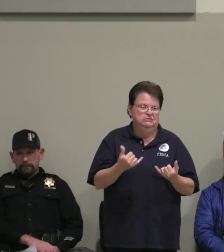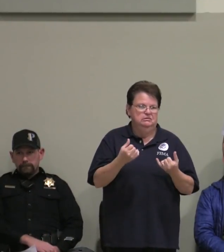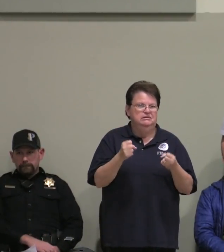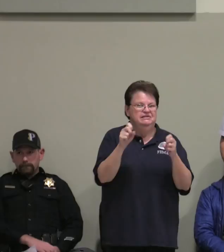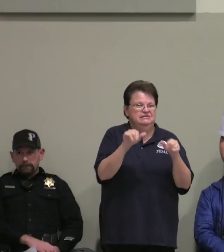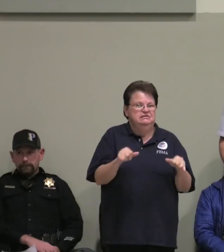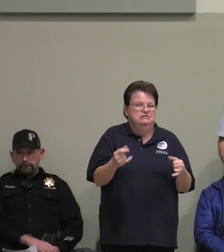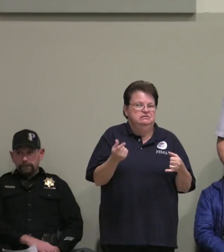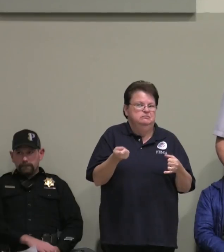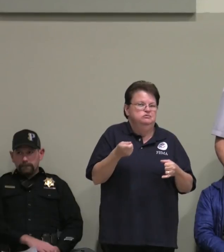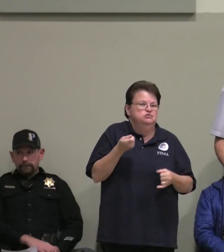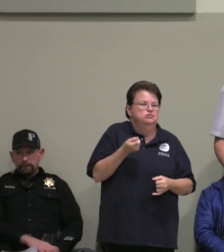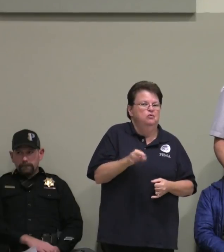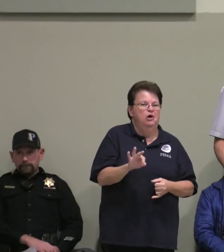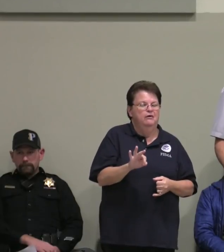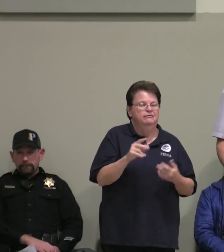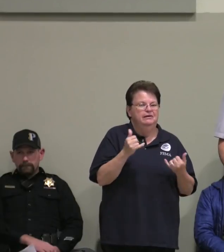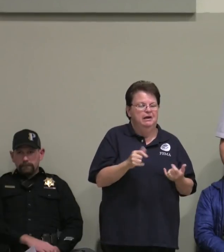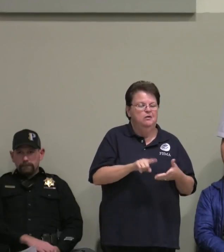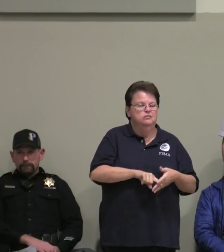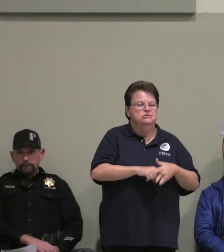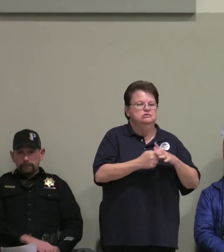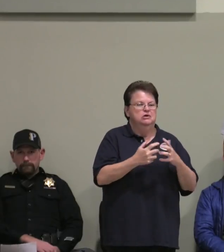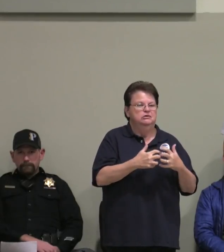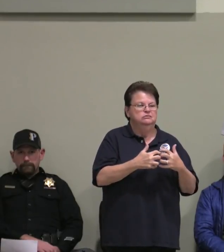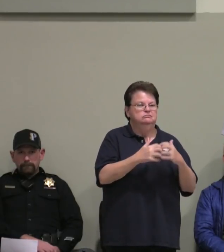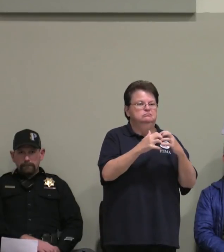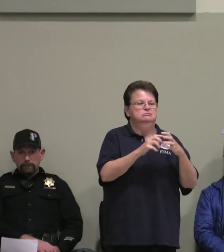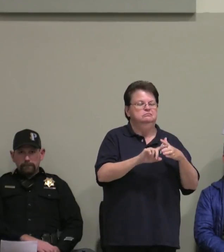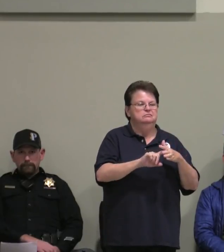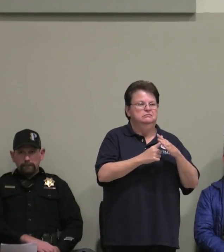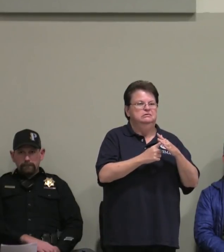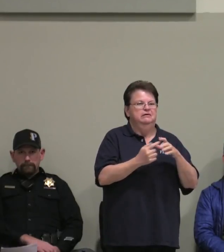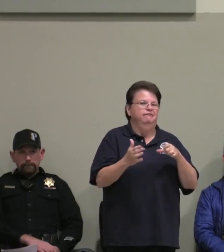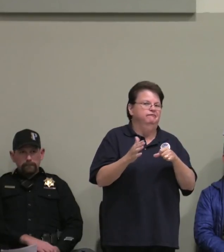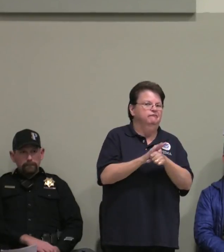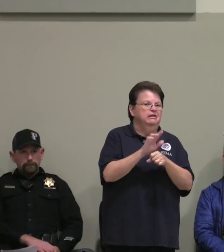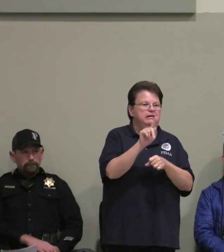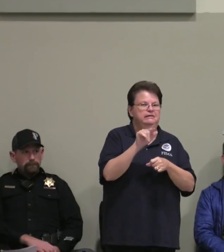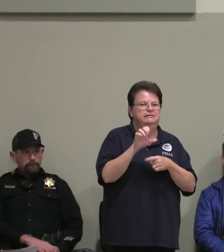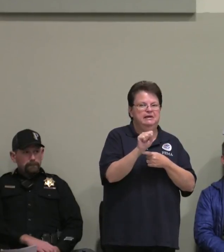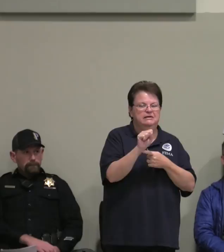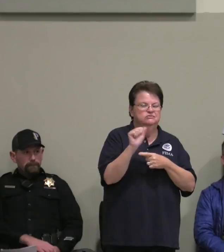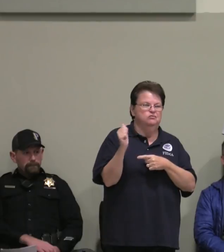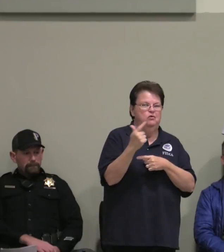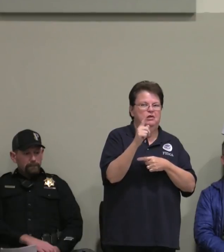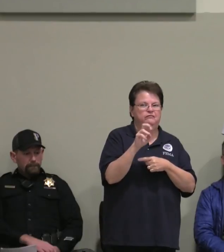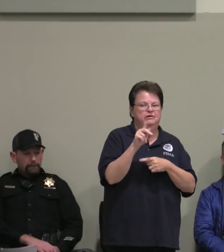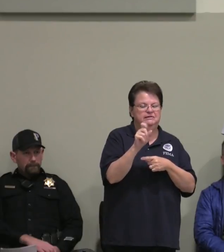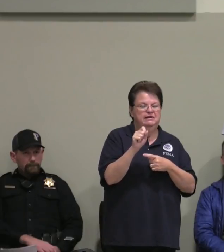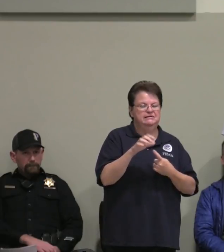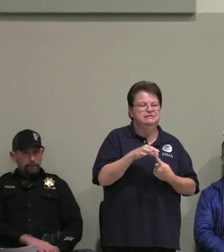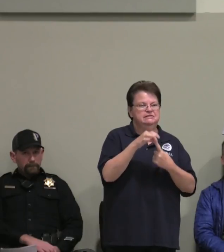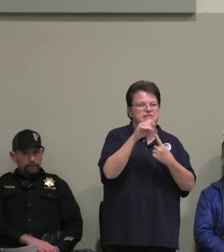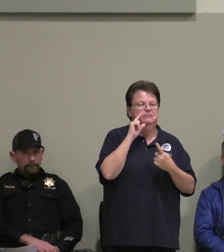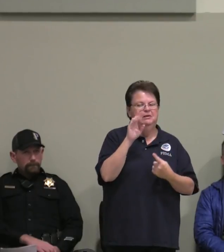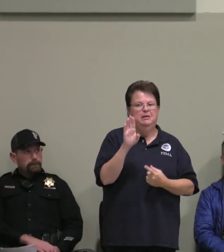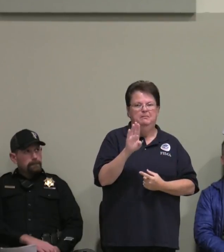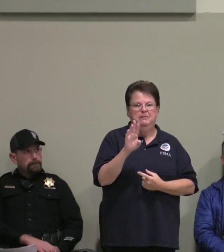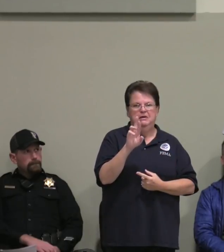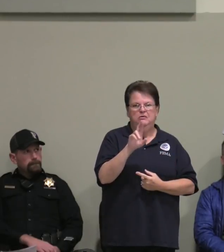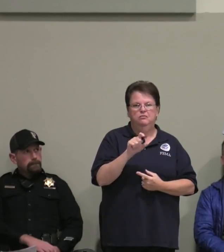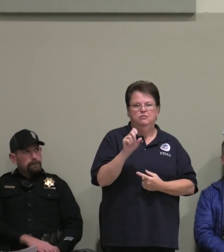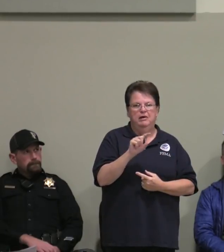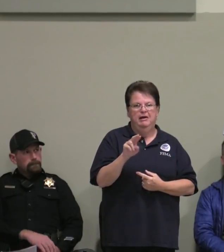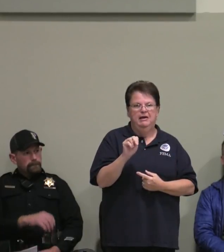system down, we're starting to re-energize the system. We're filling tanks, all of our tanks except for the B-Res, which